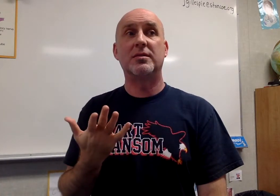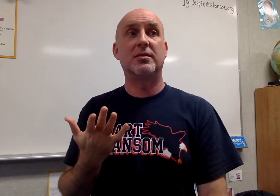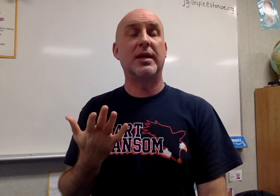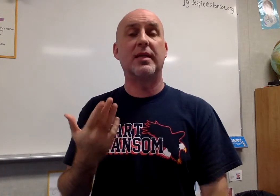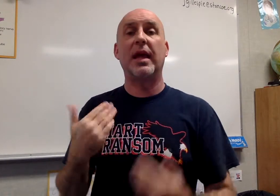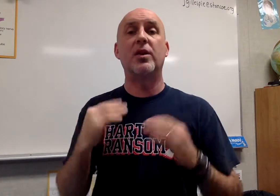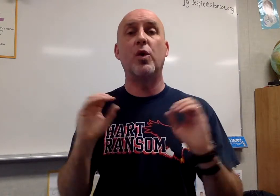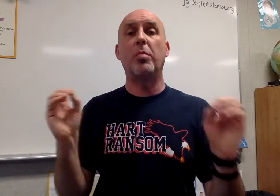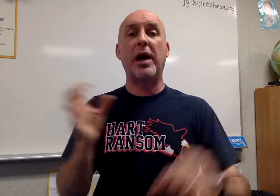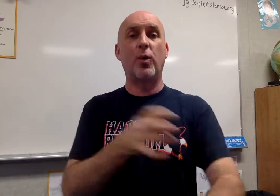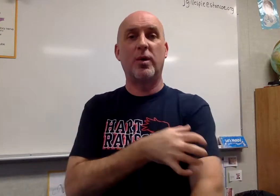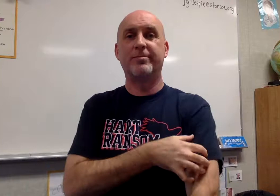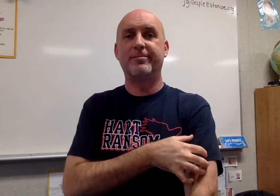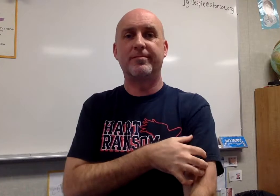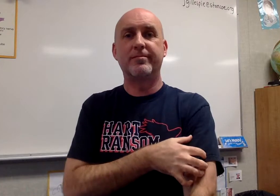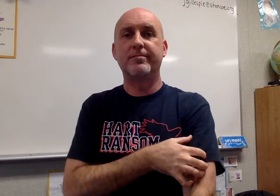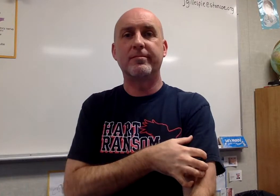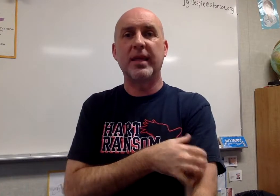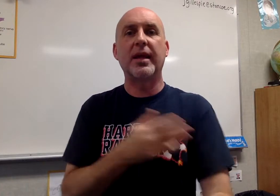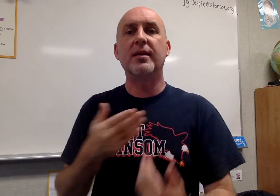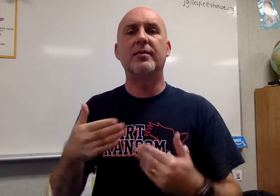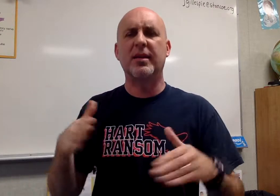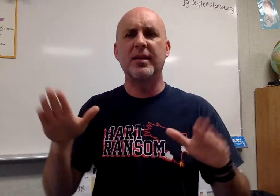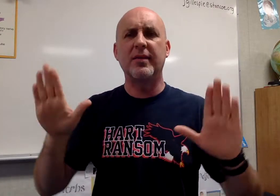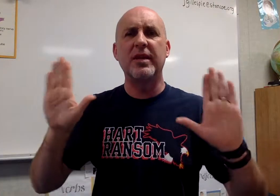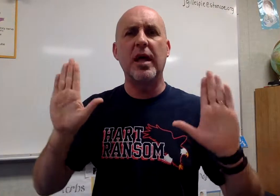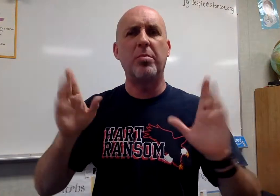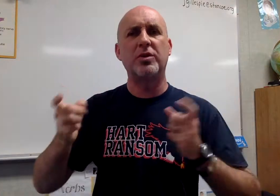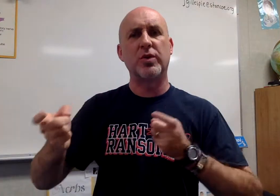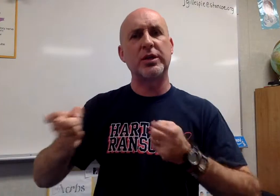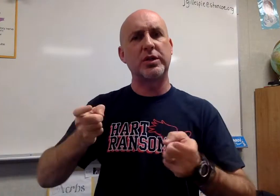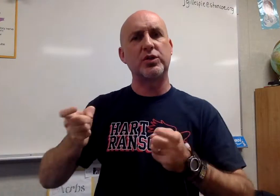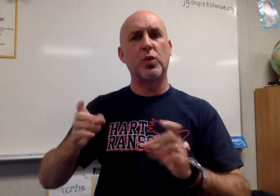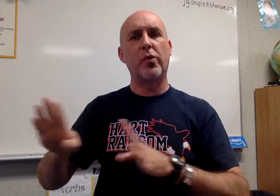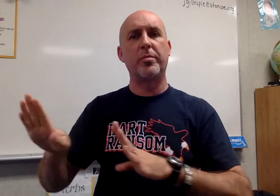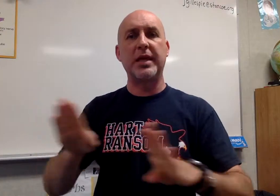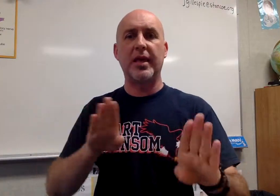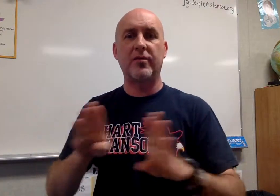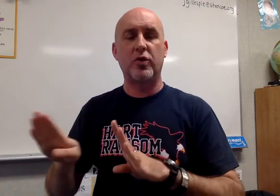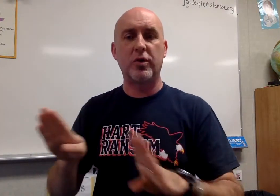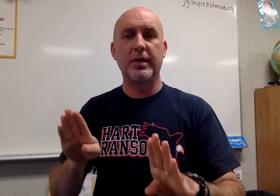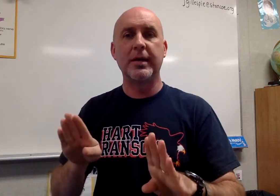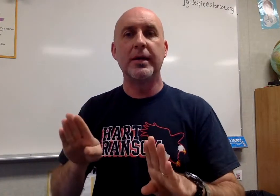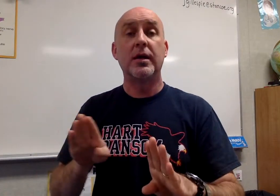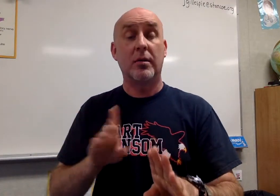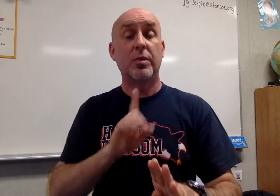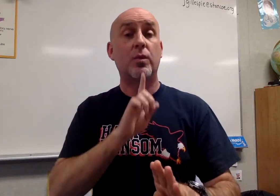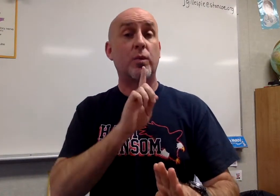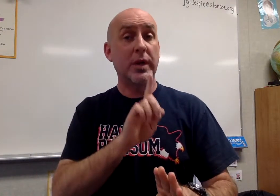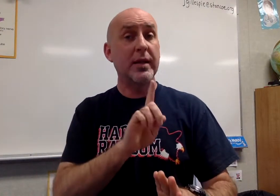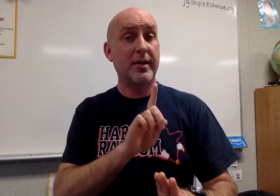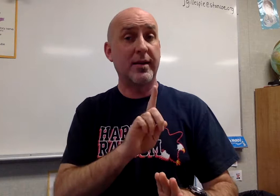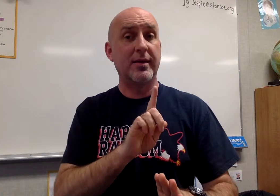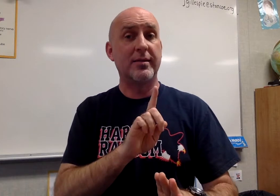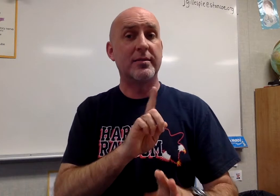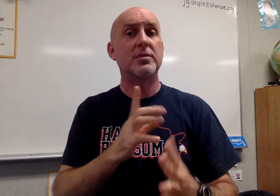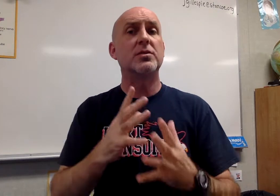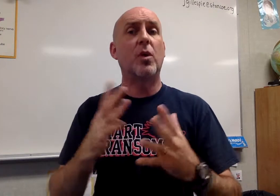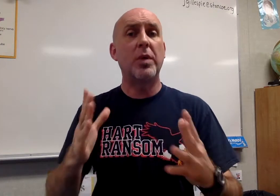like they had no power. They had given up on trying to control the behavior. But really, so much